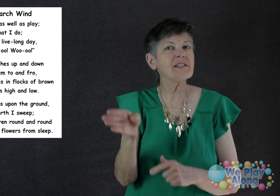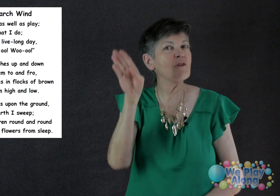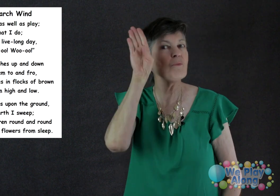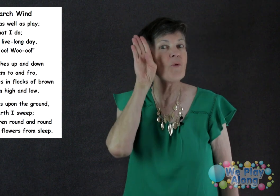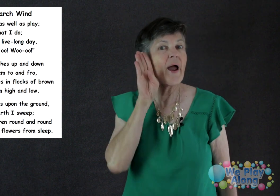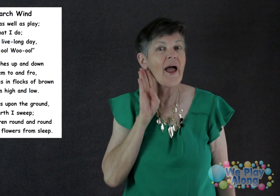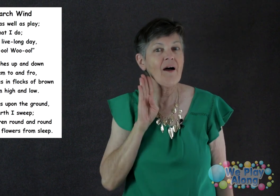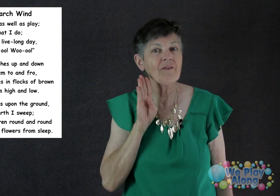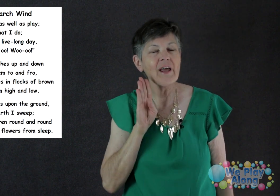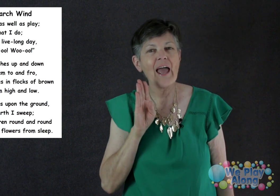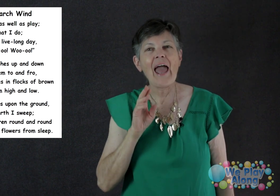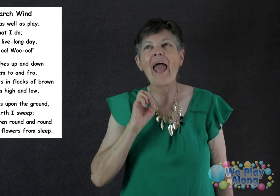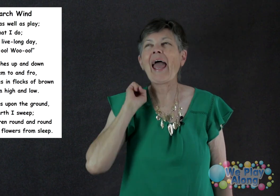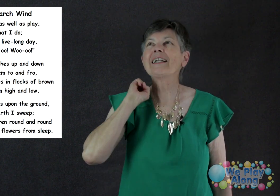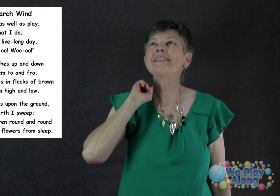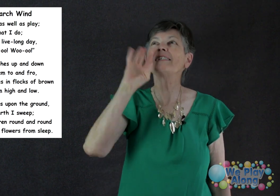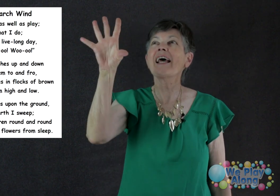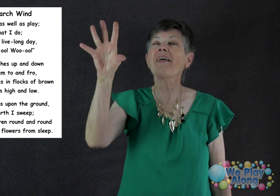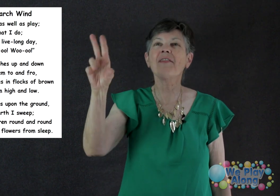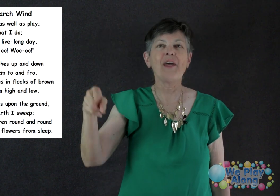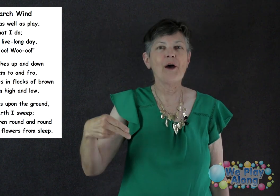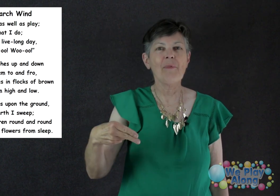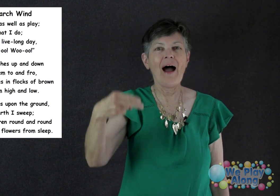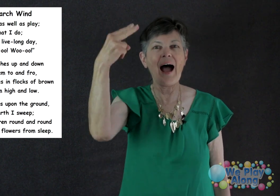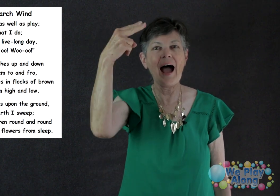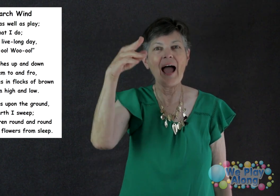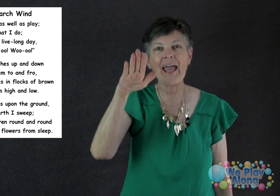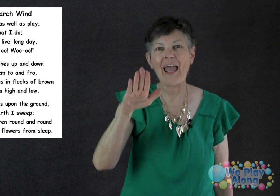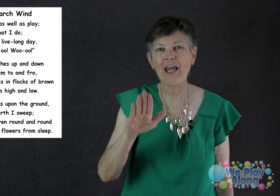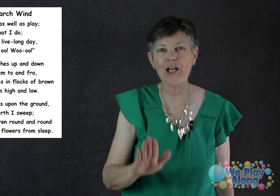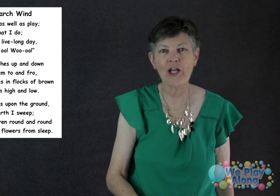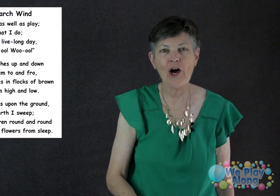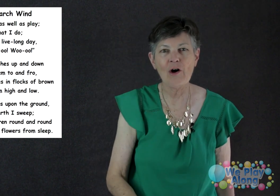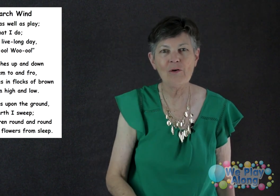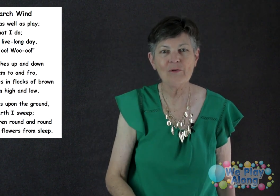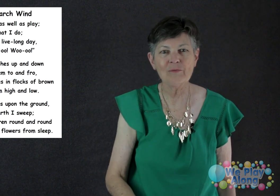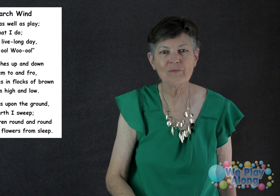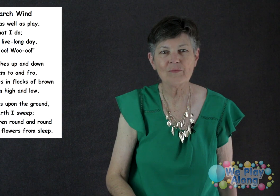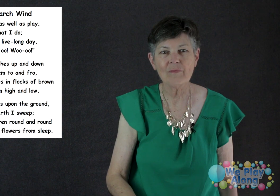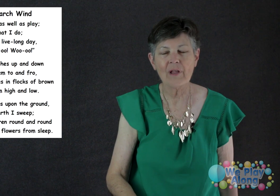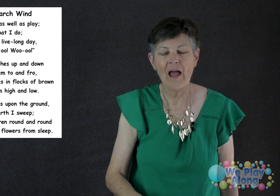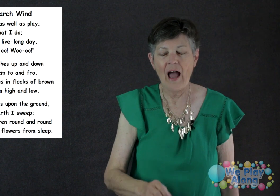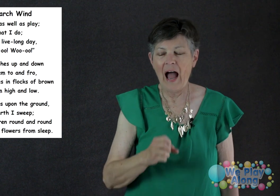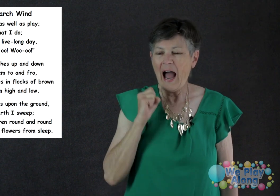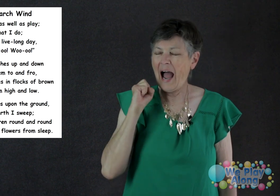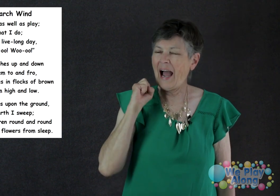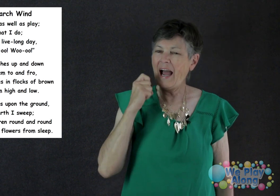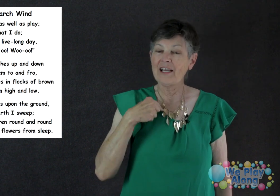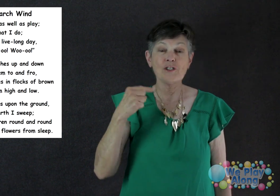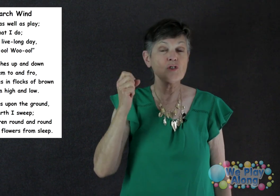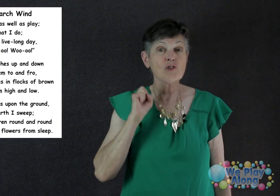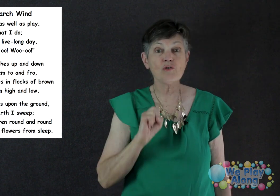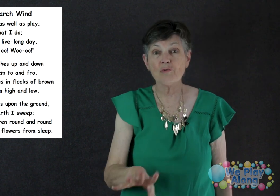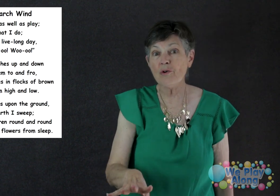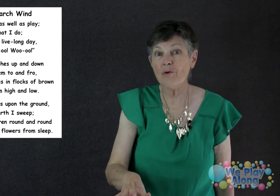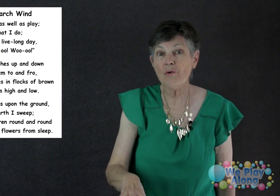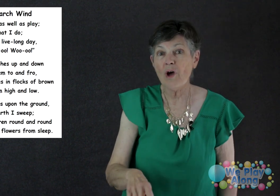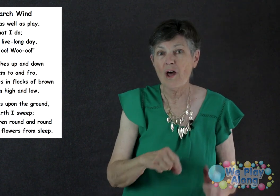of brown and send them high and low. I strew